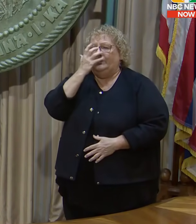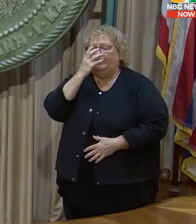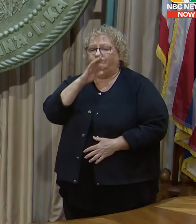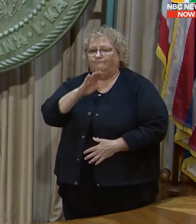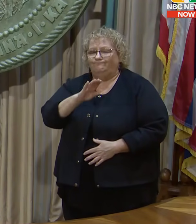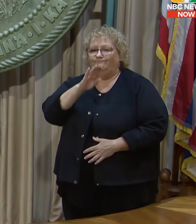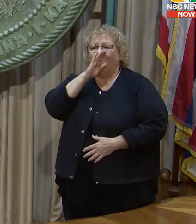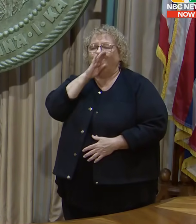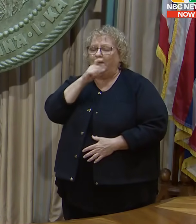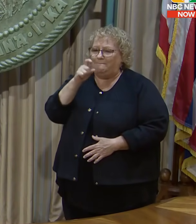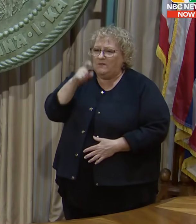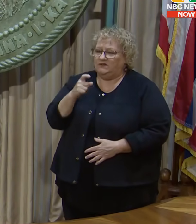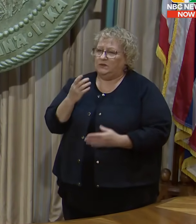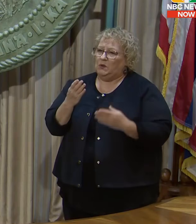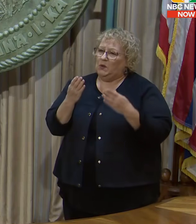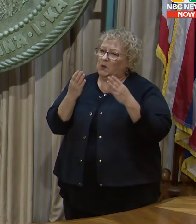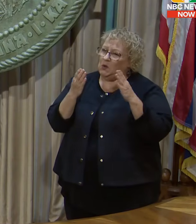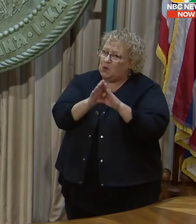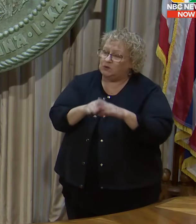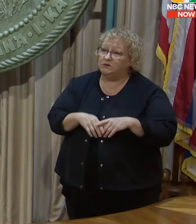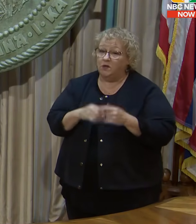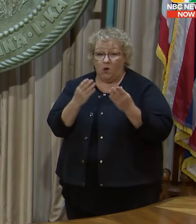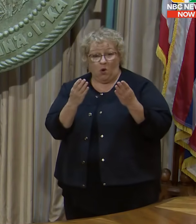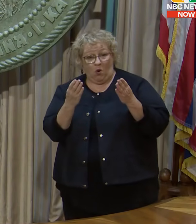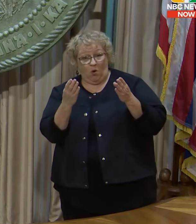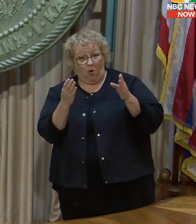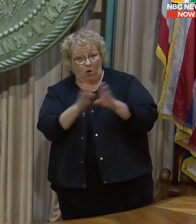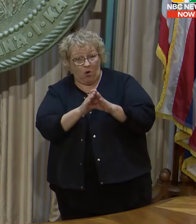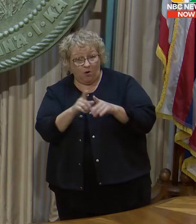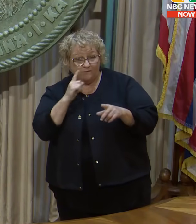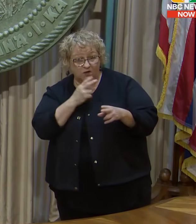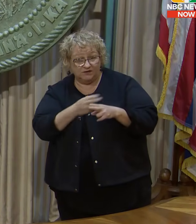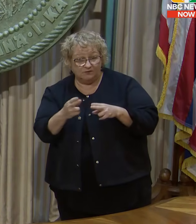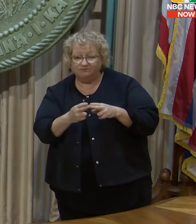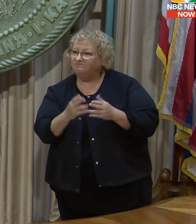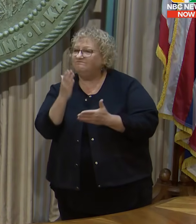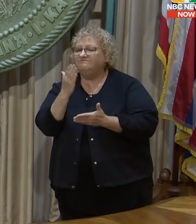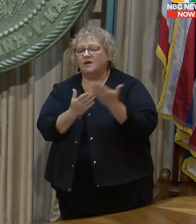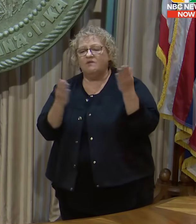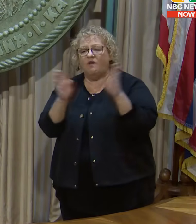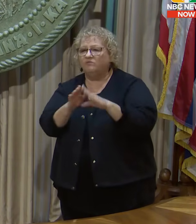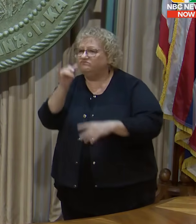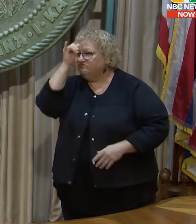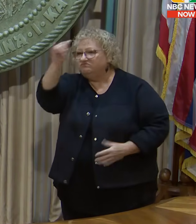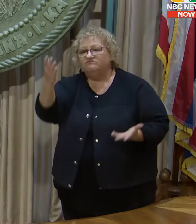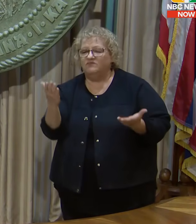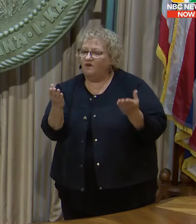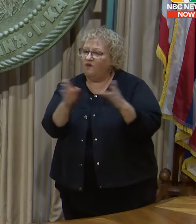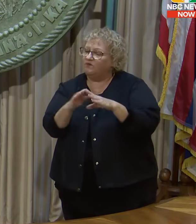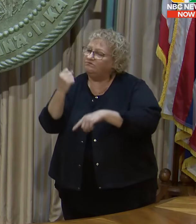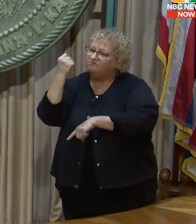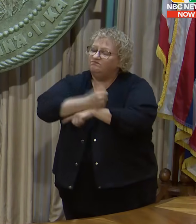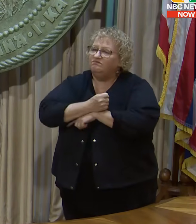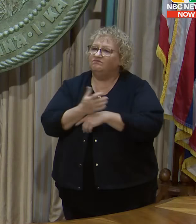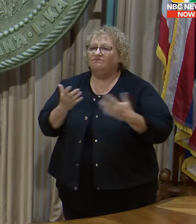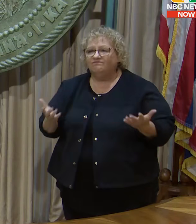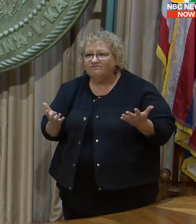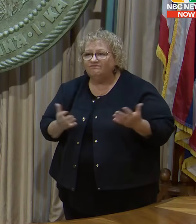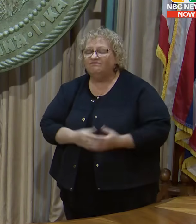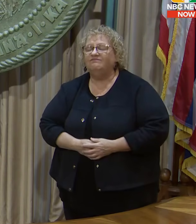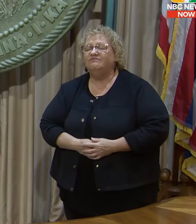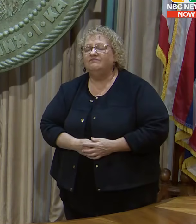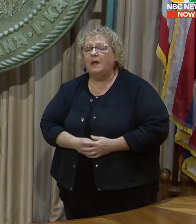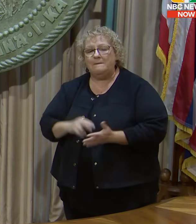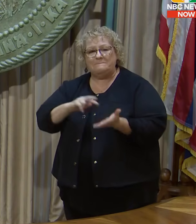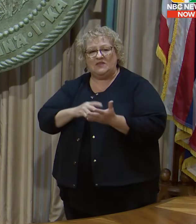that they have to close and may never reopen again. As I've said before, protecting the health and